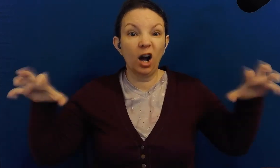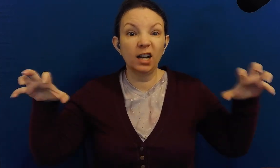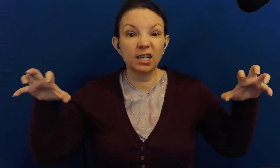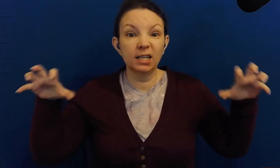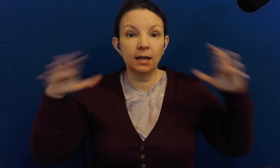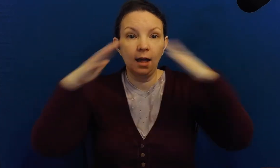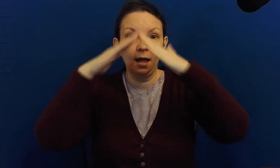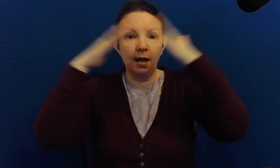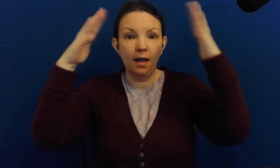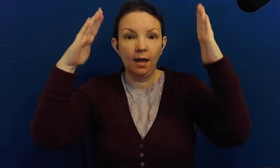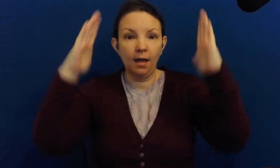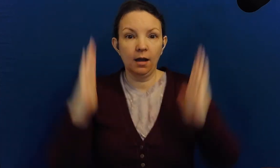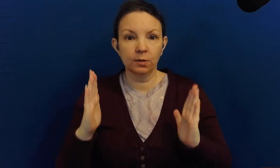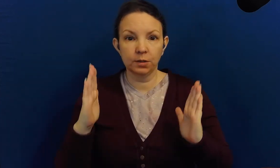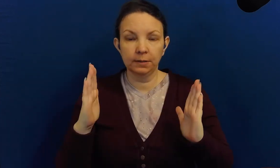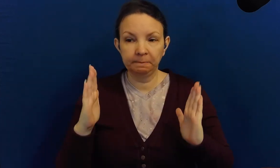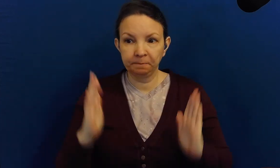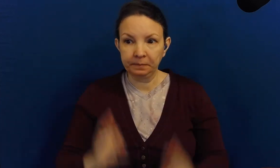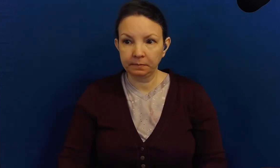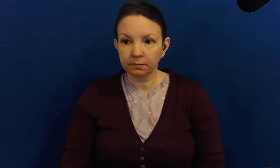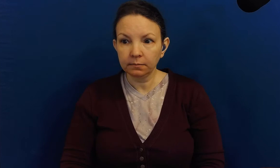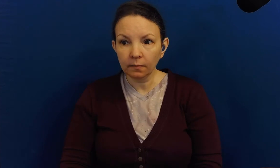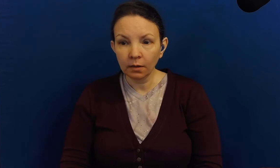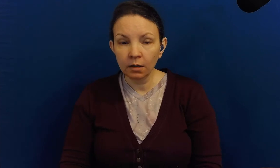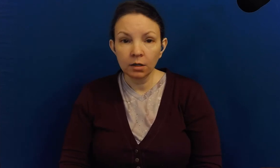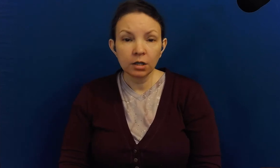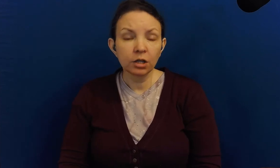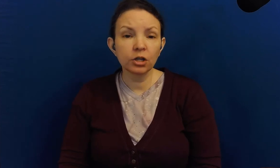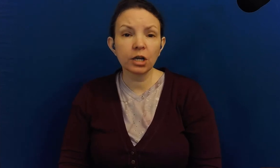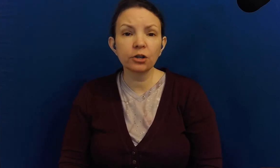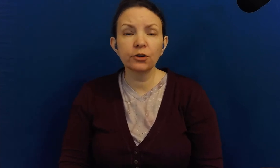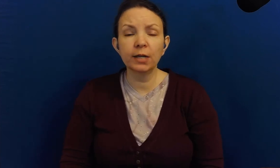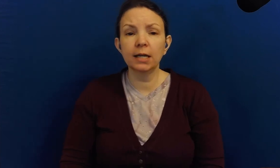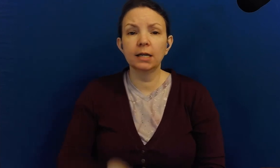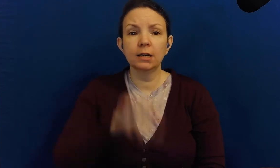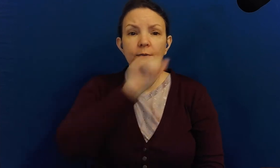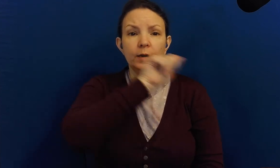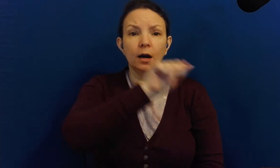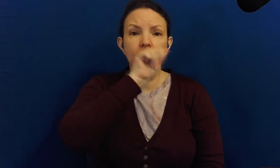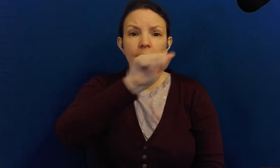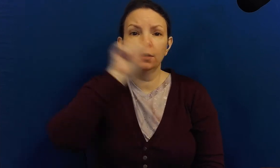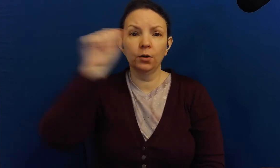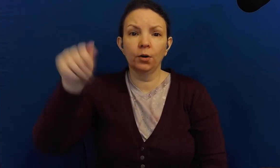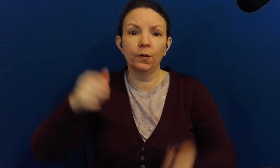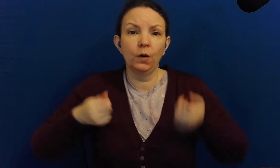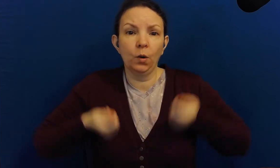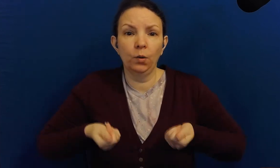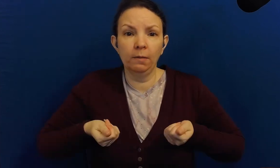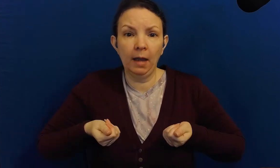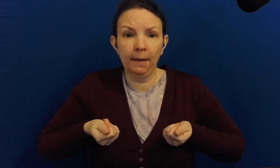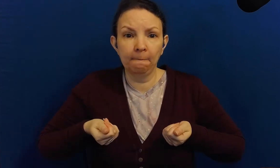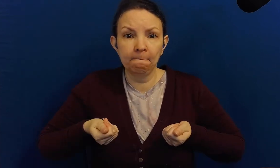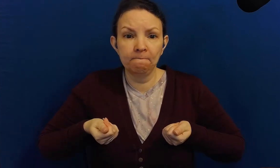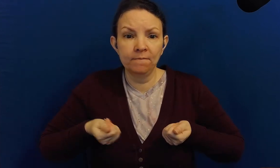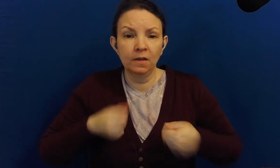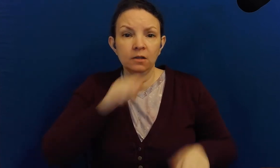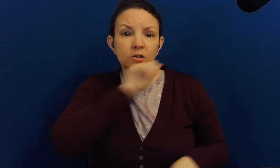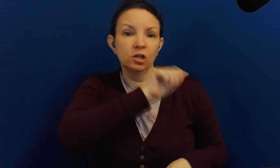haunted, house. Trick or treat is we knock on the door and hold the bag. Trick or